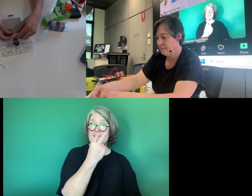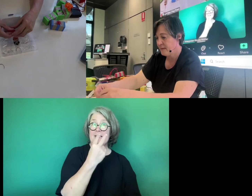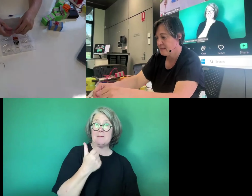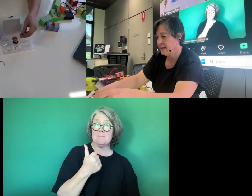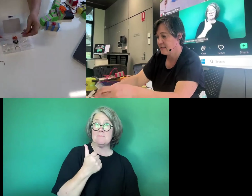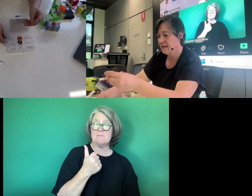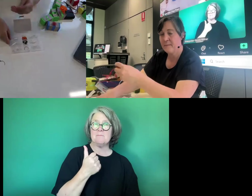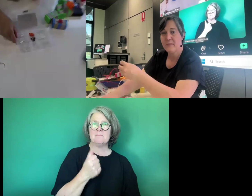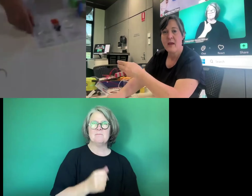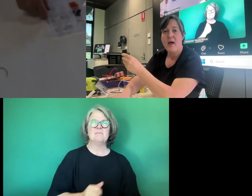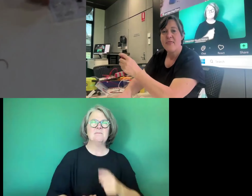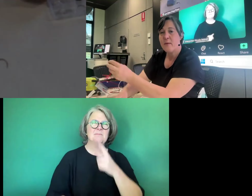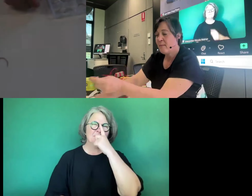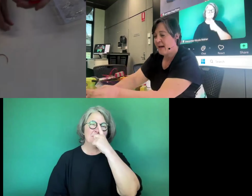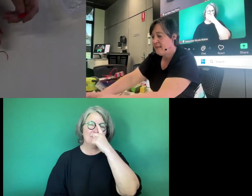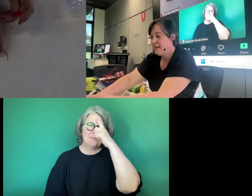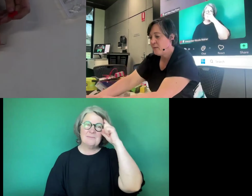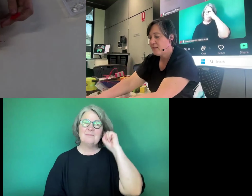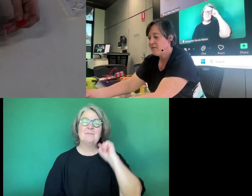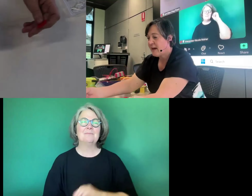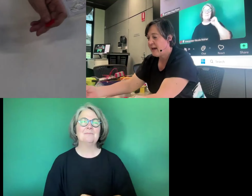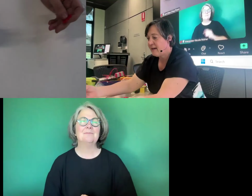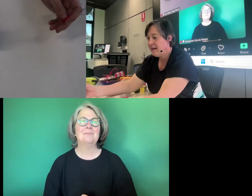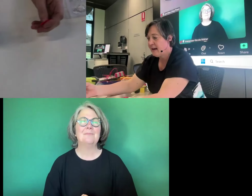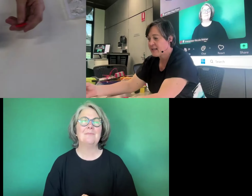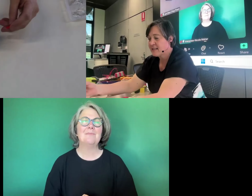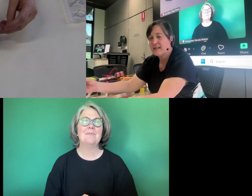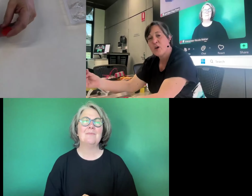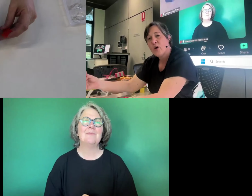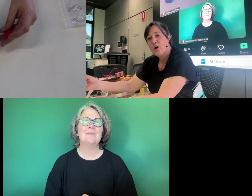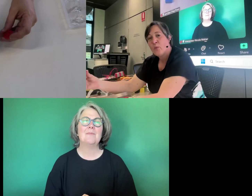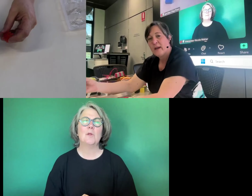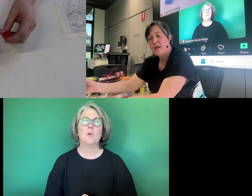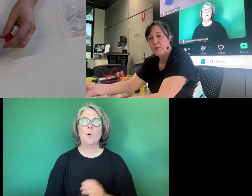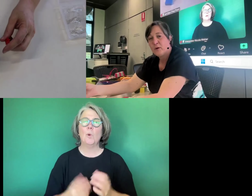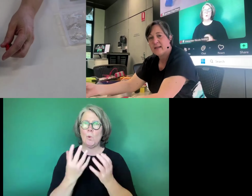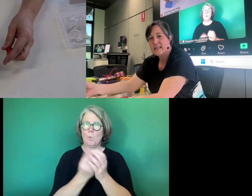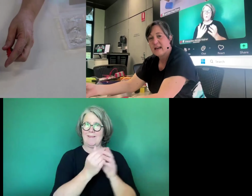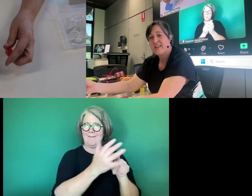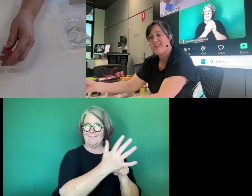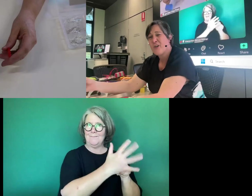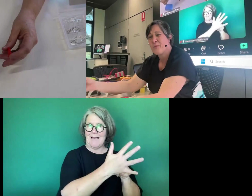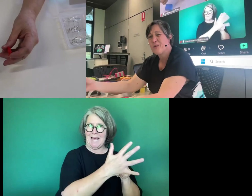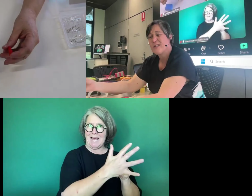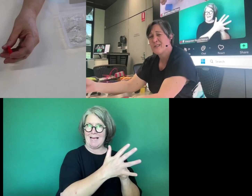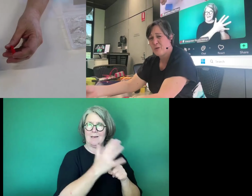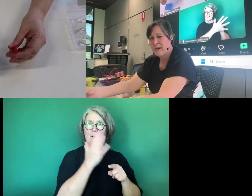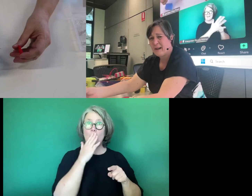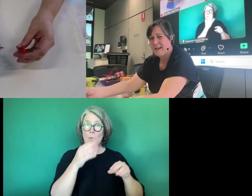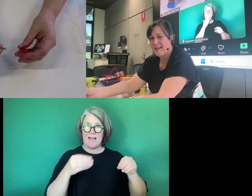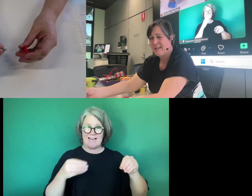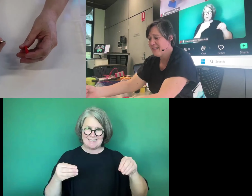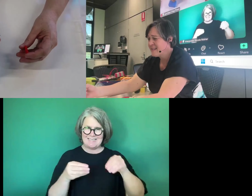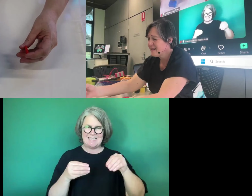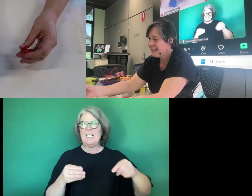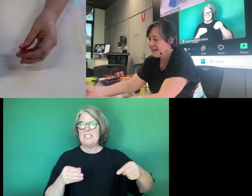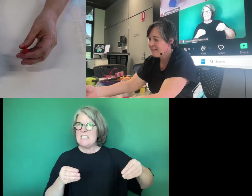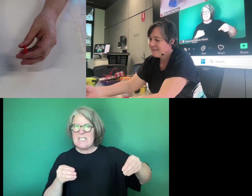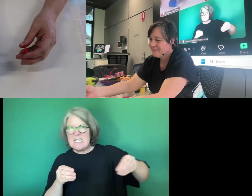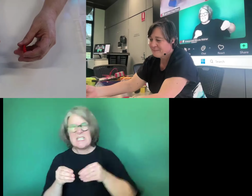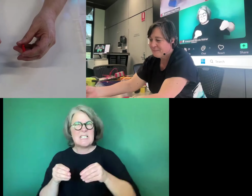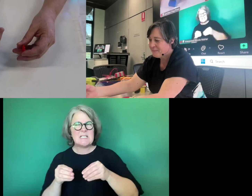bit, it's getting dark. The main thing with the fan actually is when you're putting it together, don't push super hard.